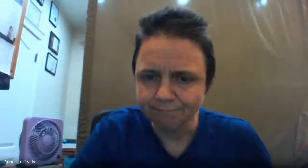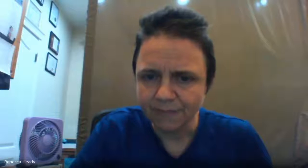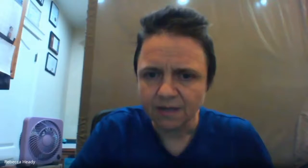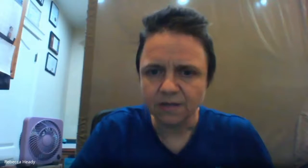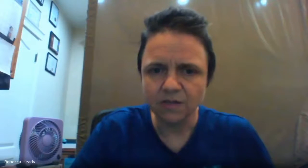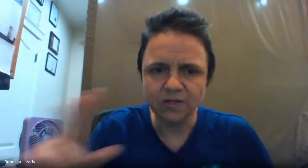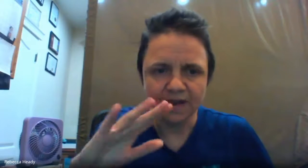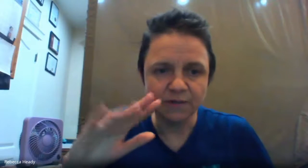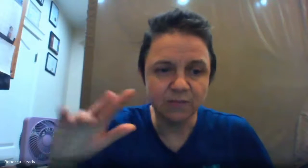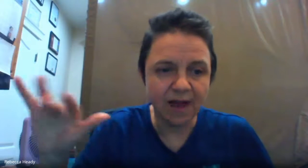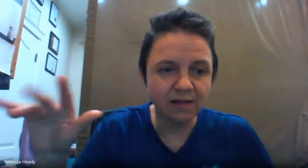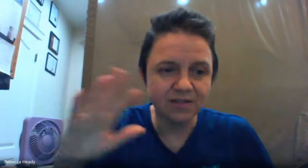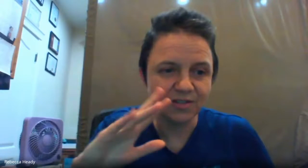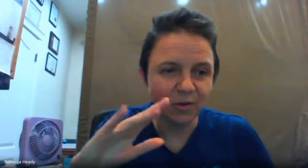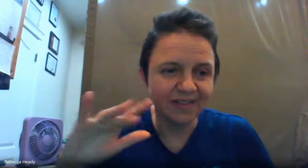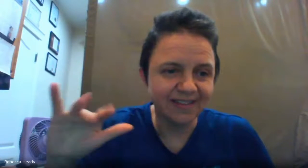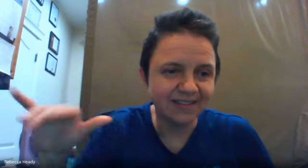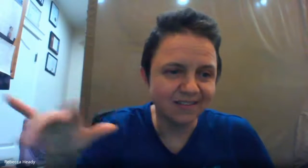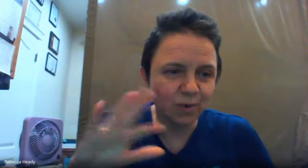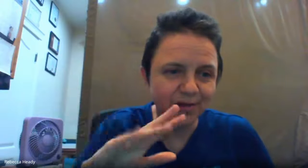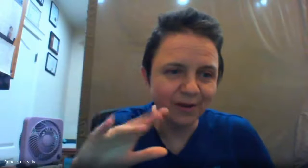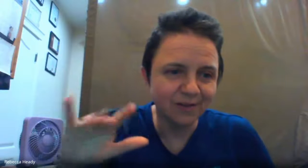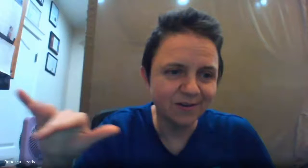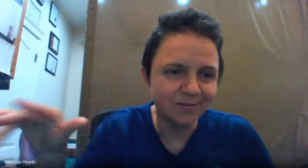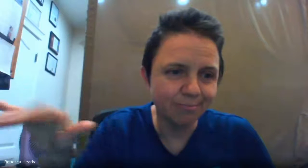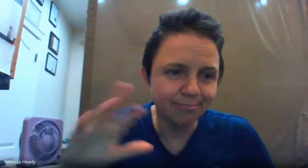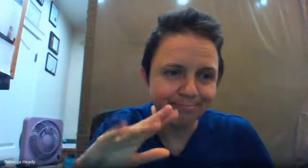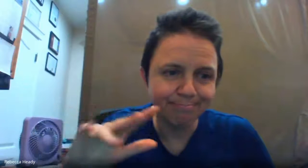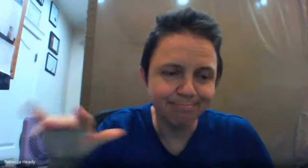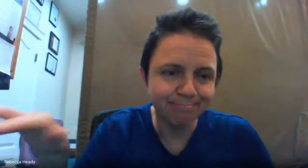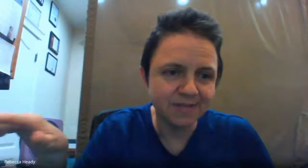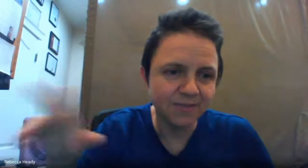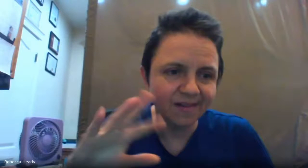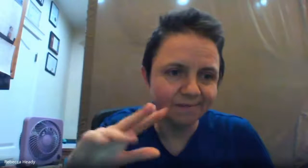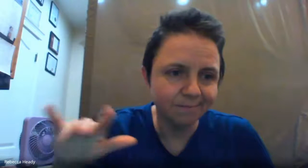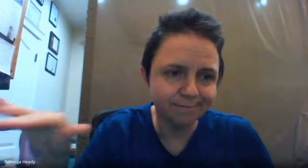So the sign for spell is just going like this, wiggling your fingers. Spell it.